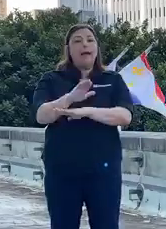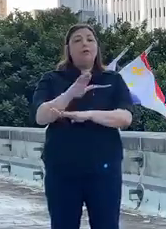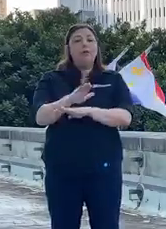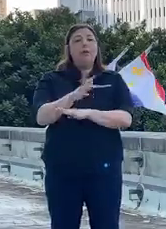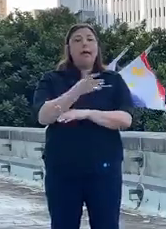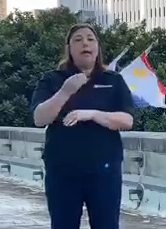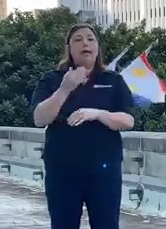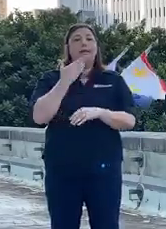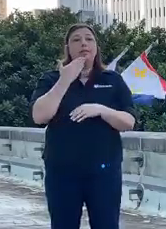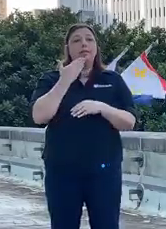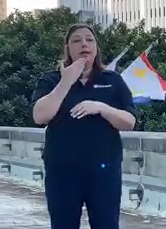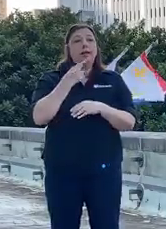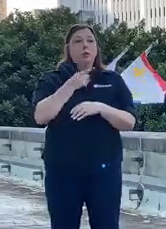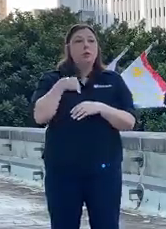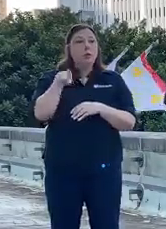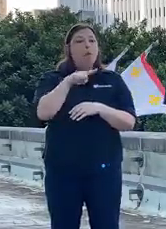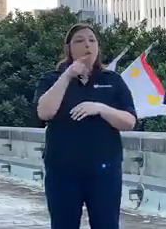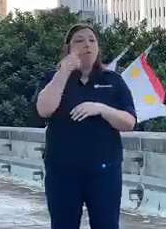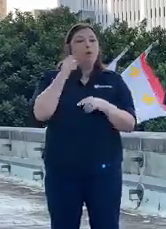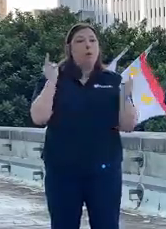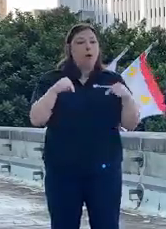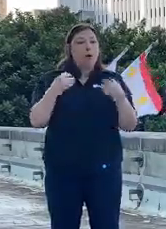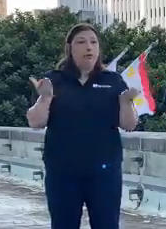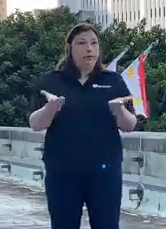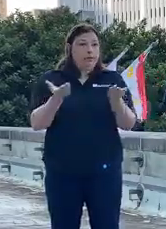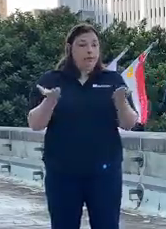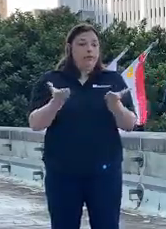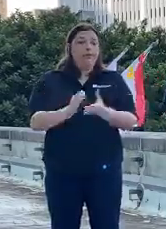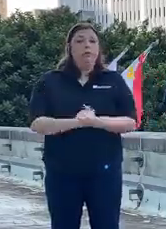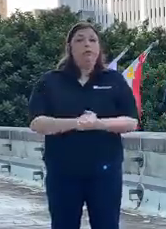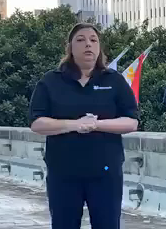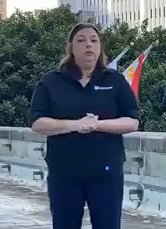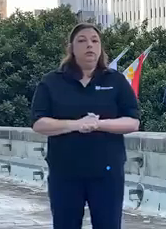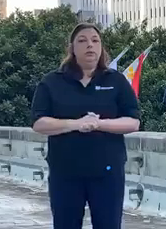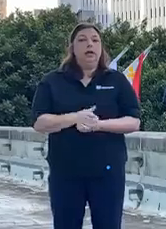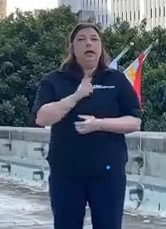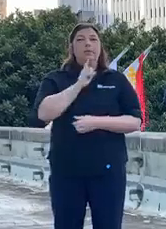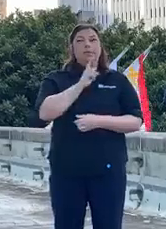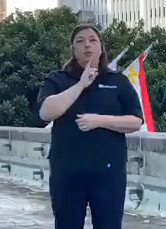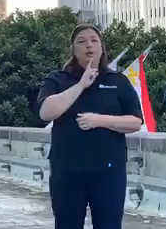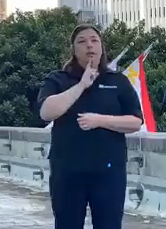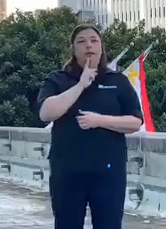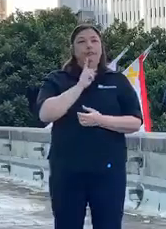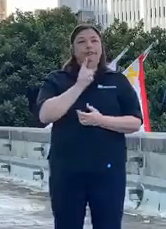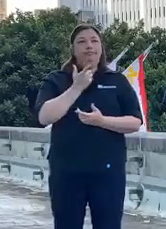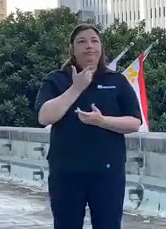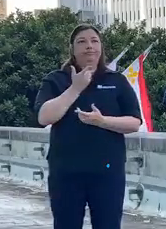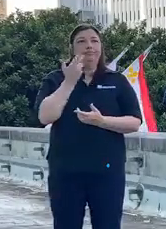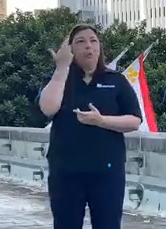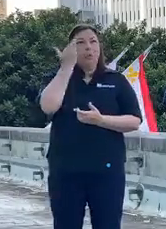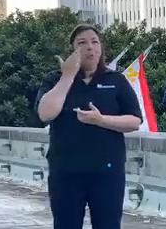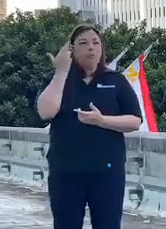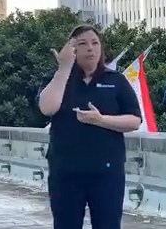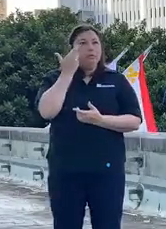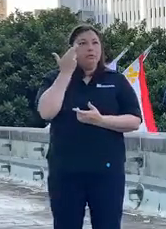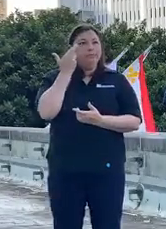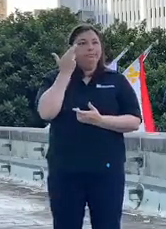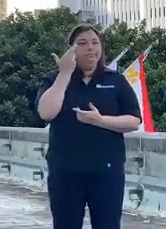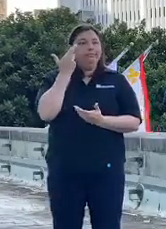afternoon, and thank you all for being here. Really just wanted to